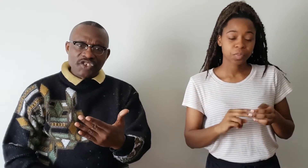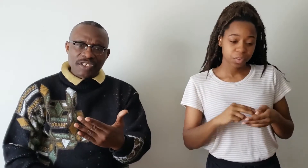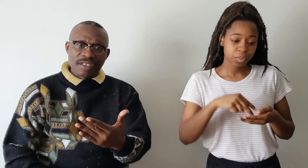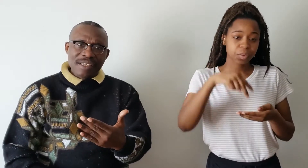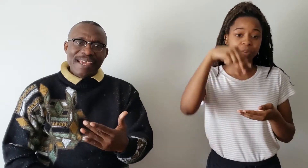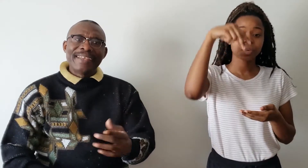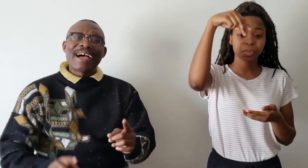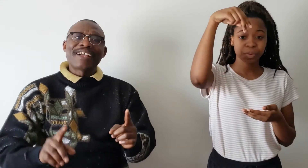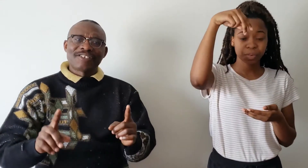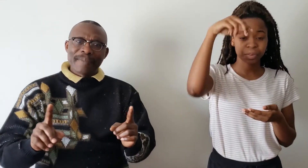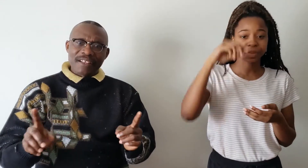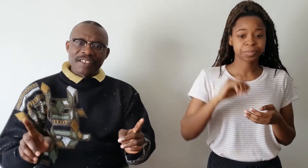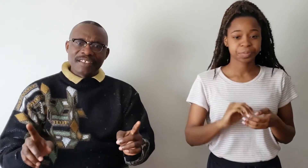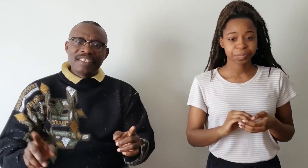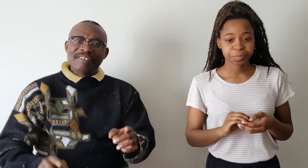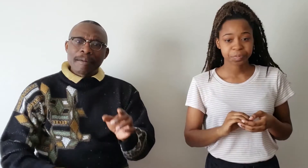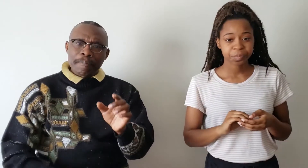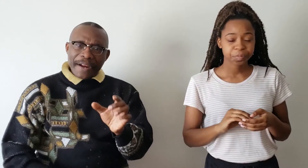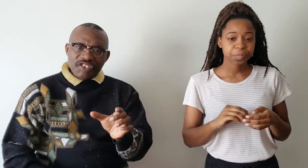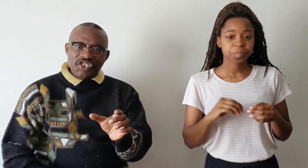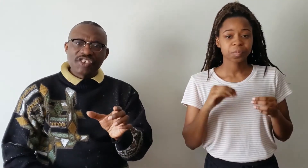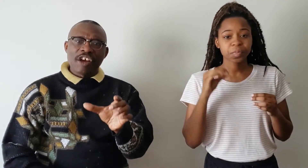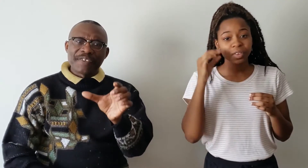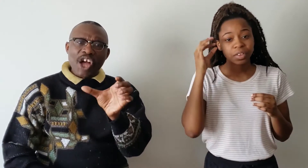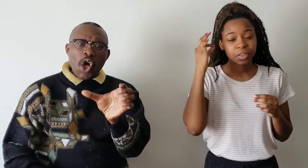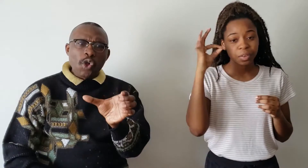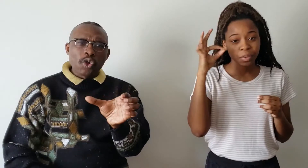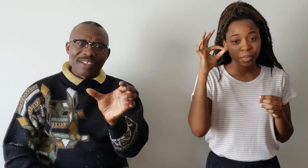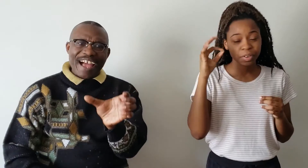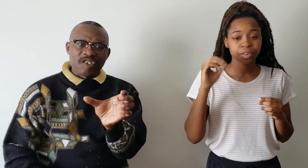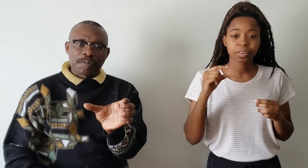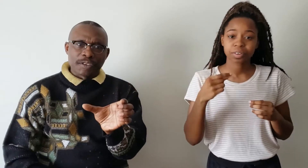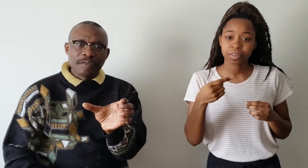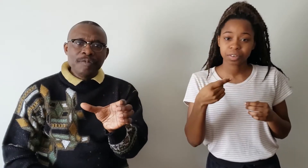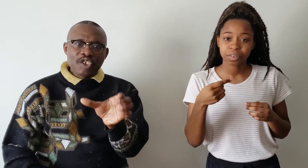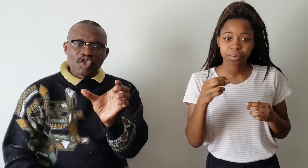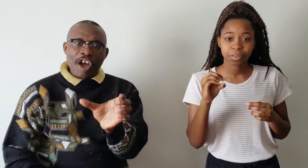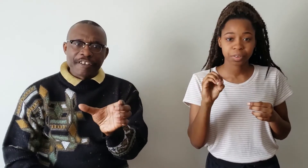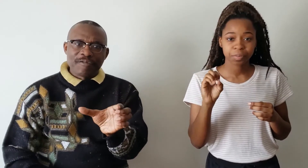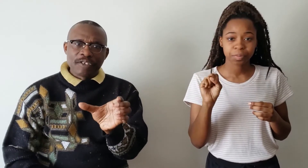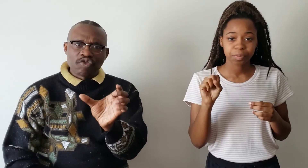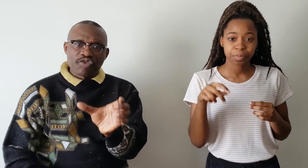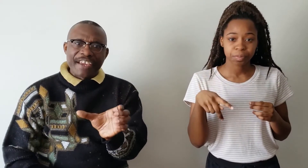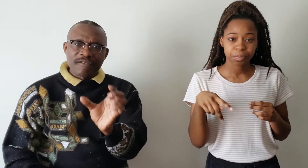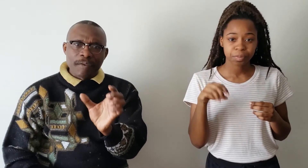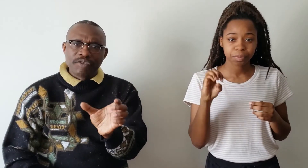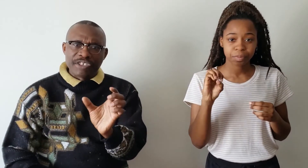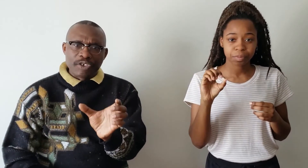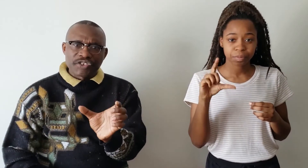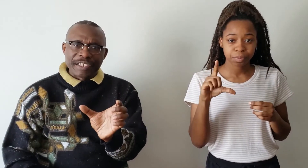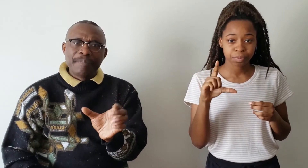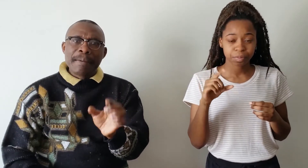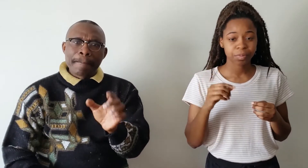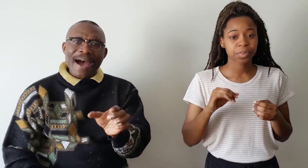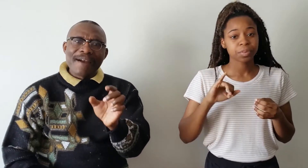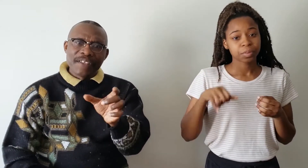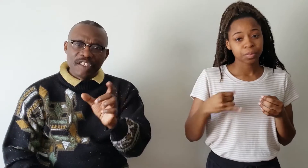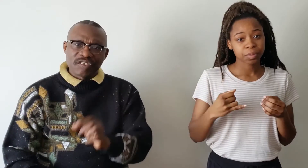ascension, and ultimately the preaching of the whole gospel starting straight from Jerusalem by the